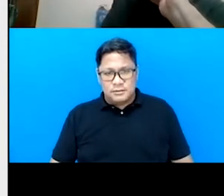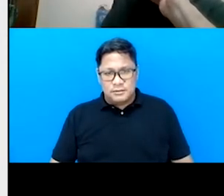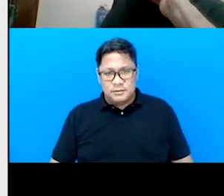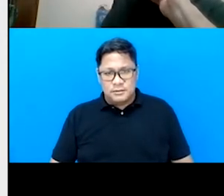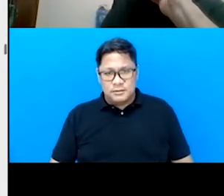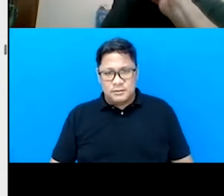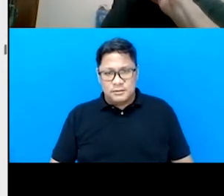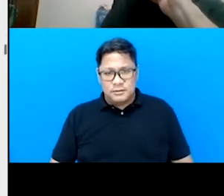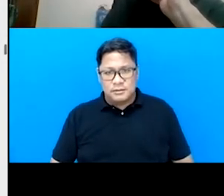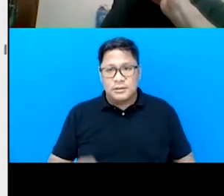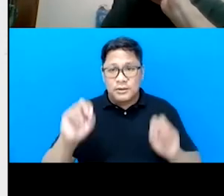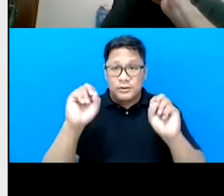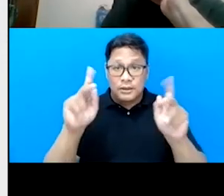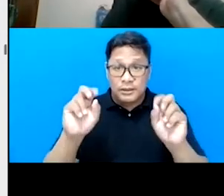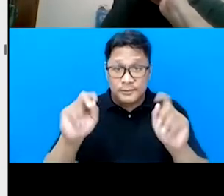Yeah. Okay, good.